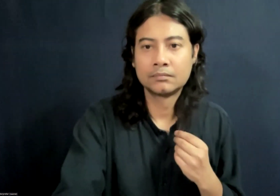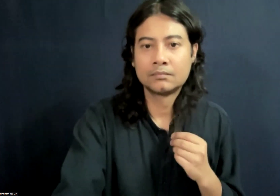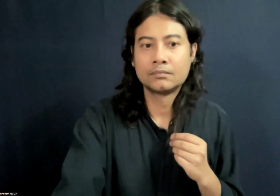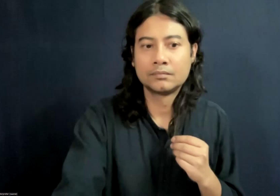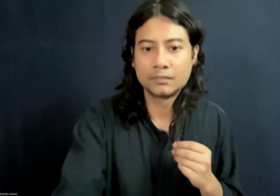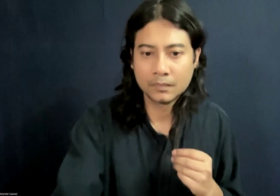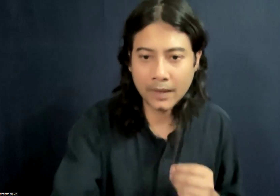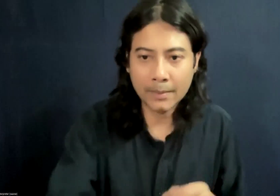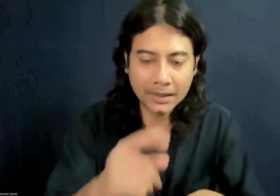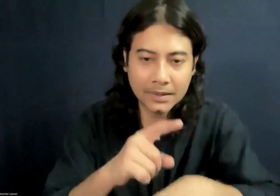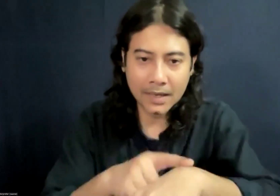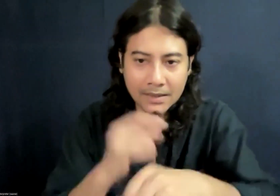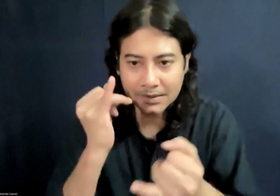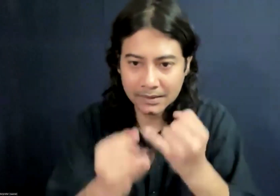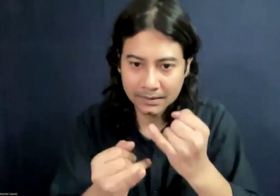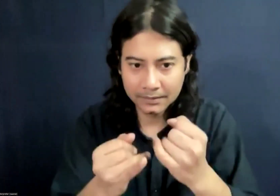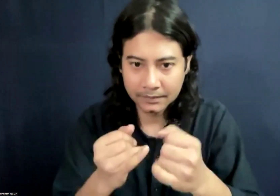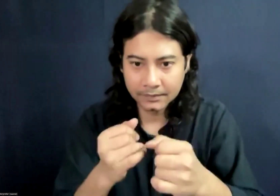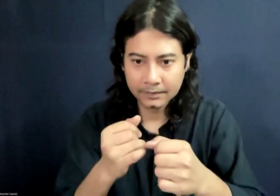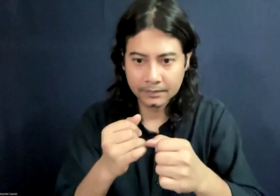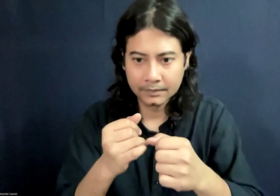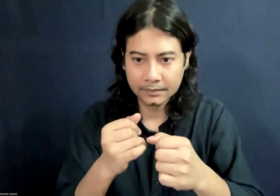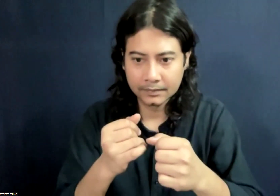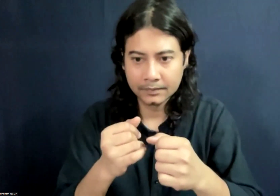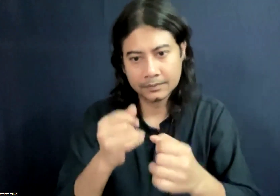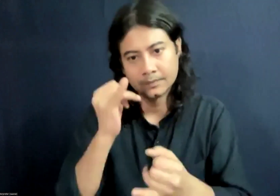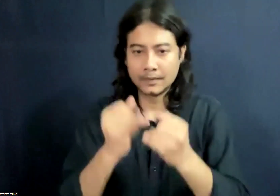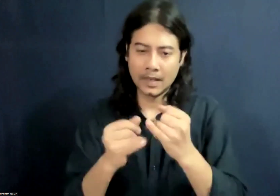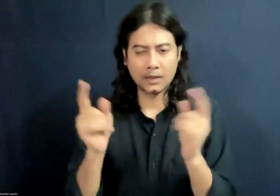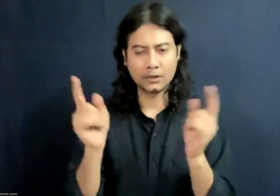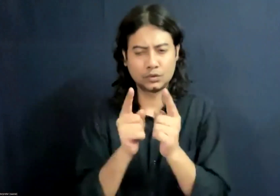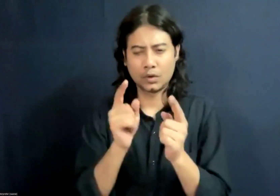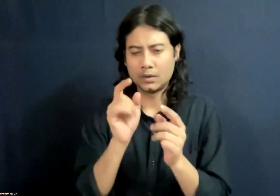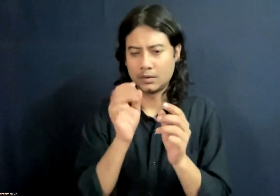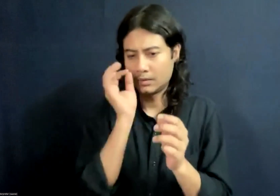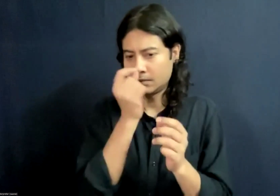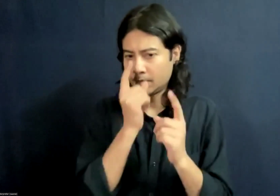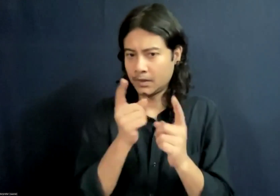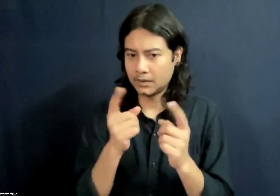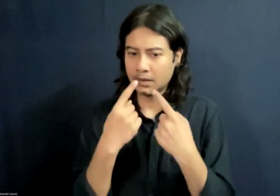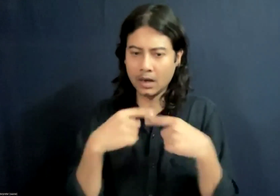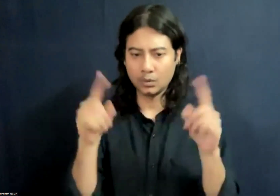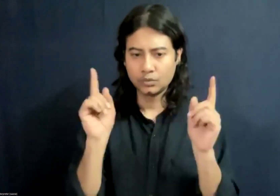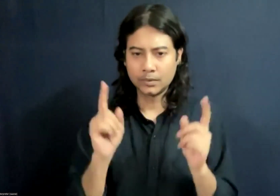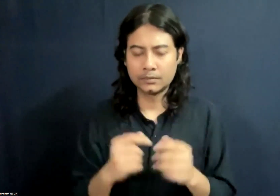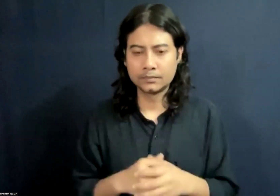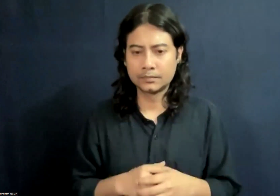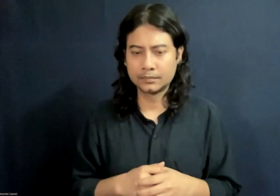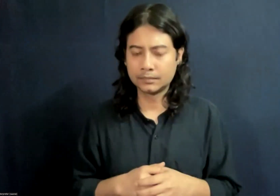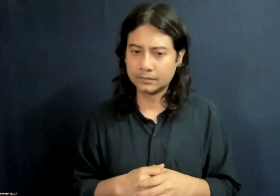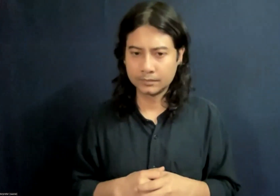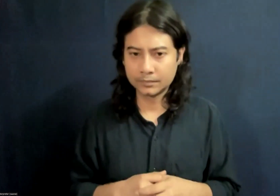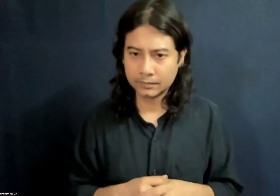I make? Yeah, Mataji. Last. Last, last, last, last. Yeah. Yeah, short. One